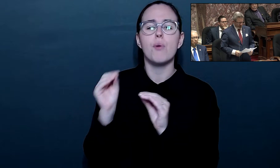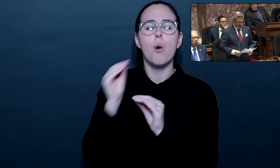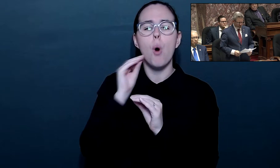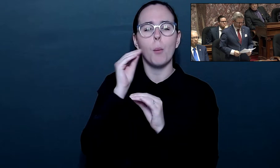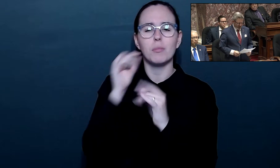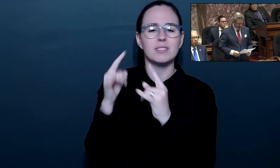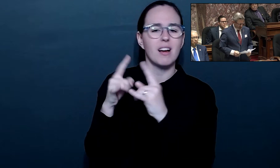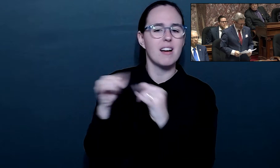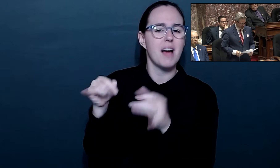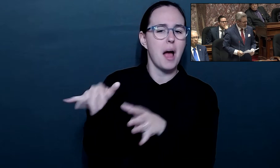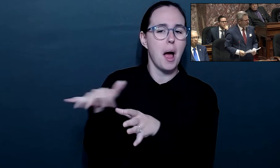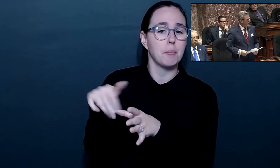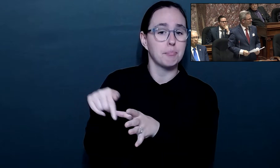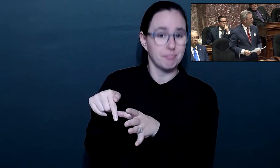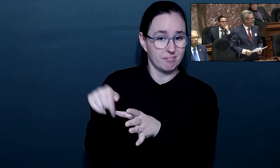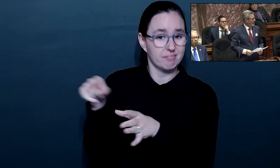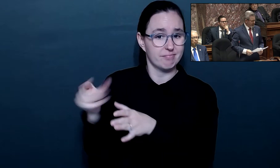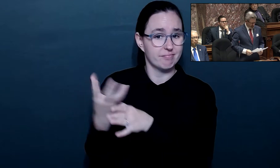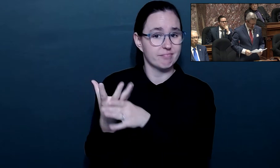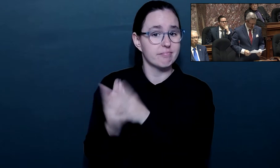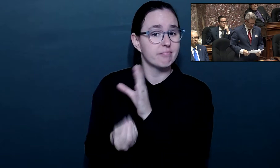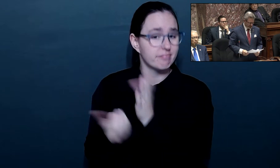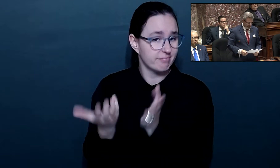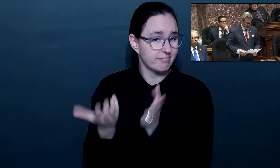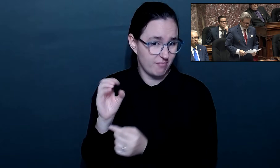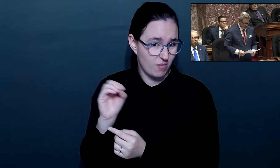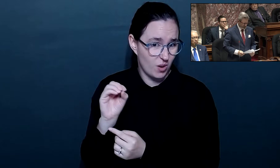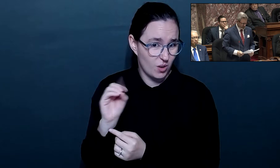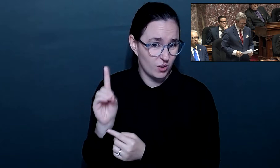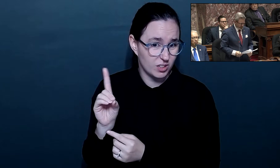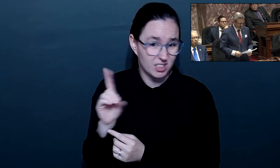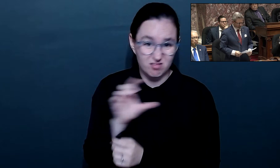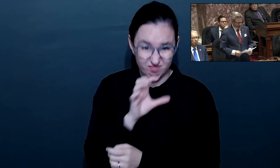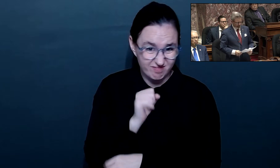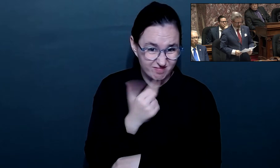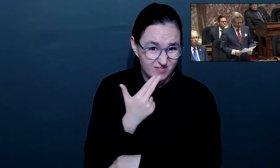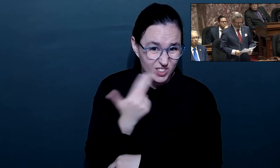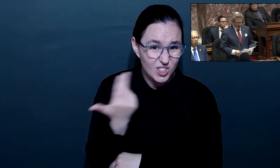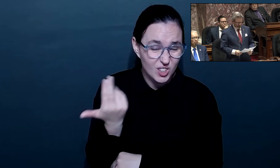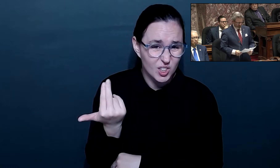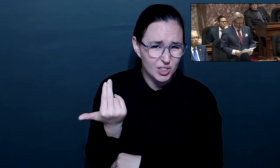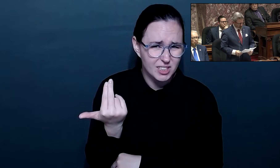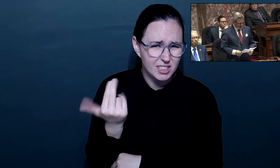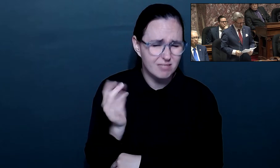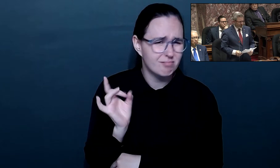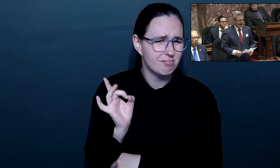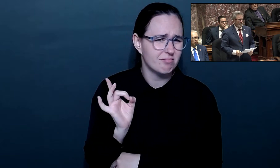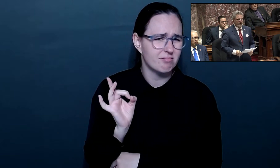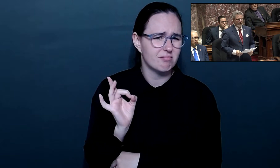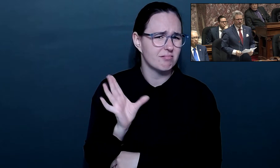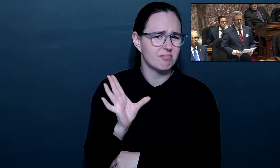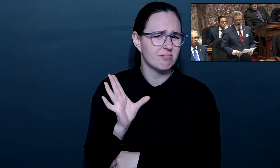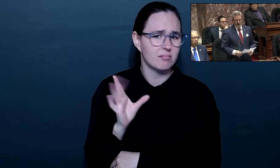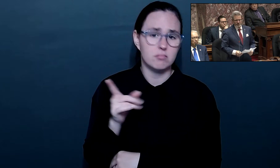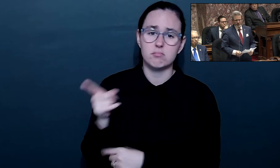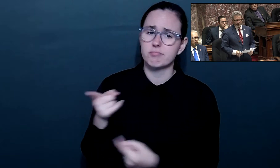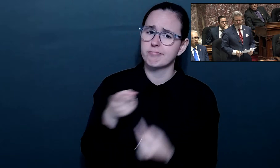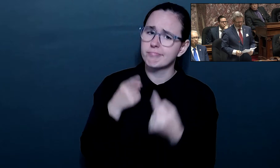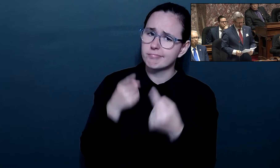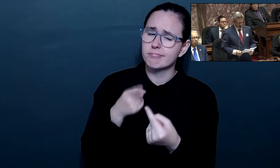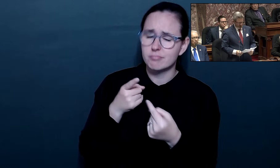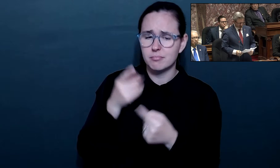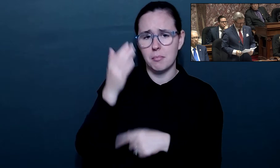Brianna struggled with mental illness and addiction, and after being bounced between the Children's